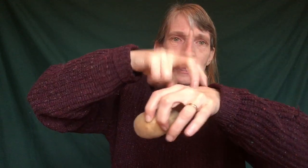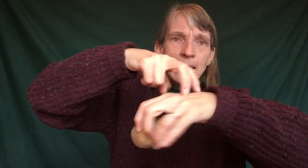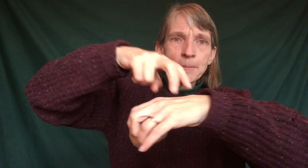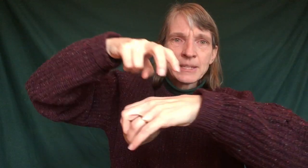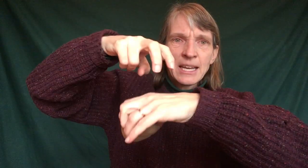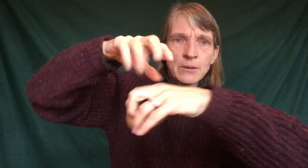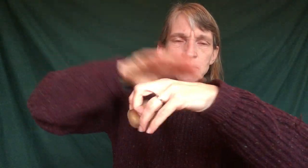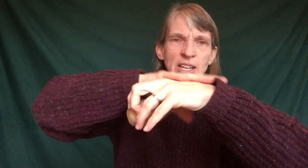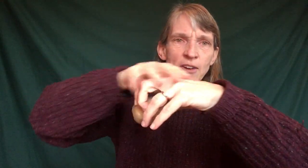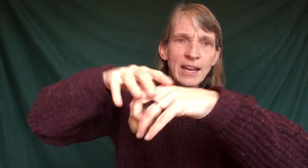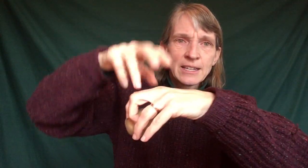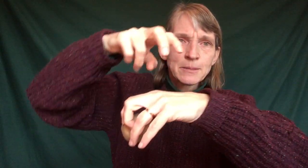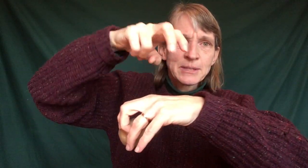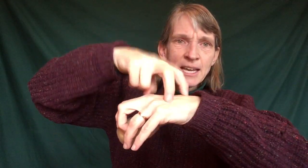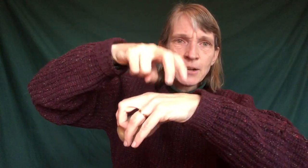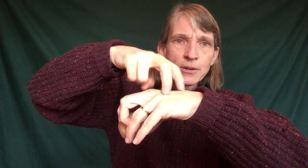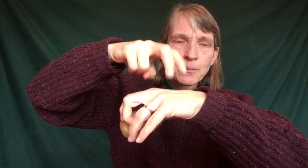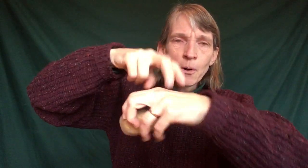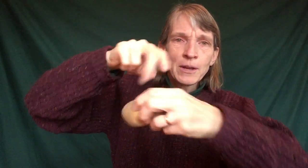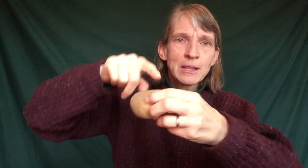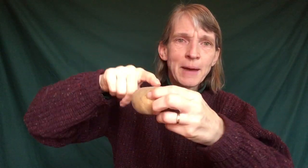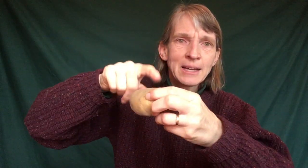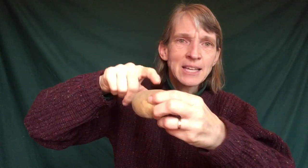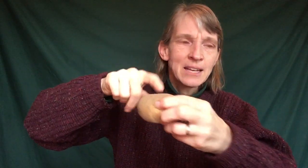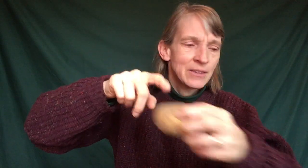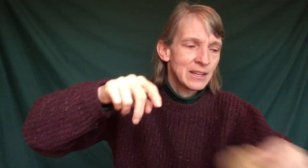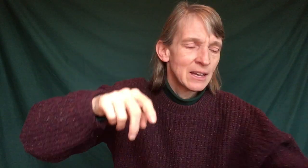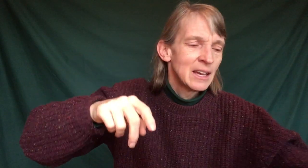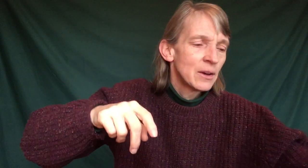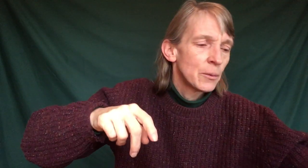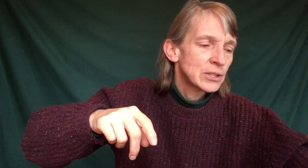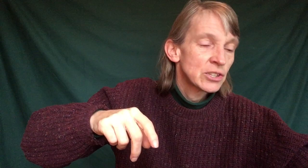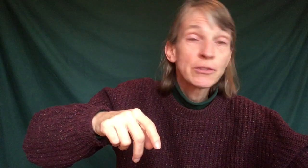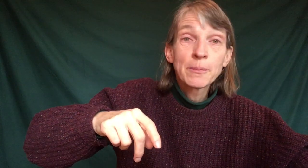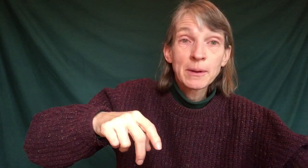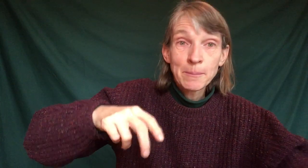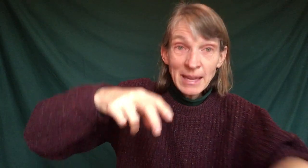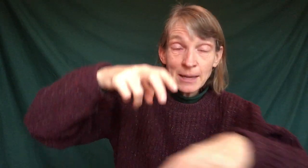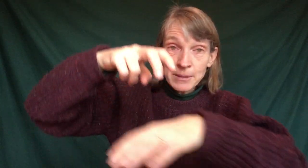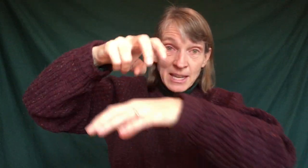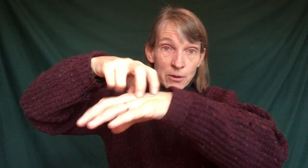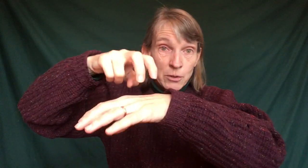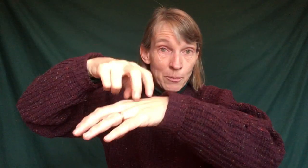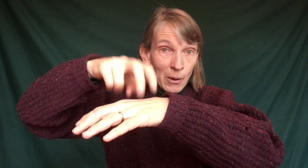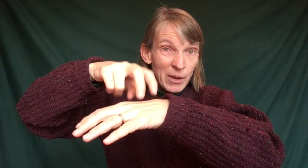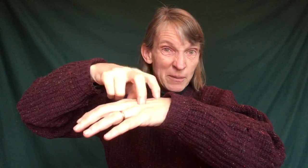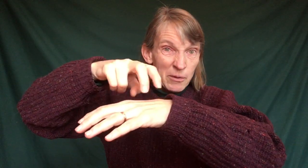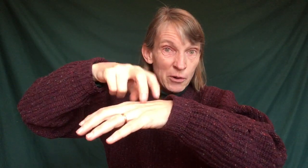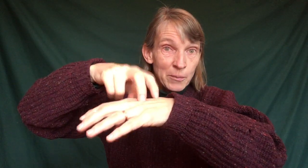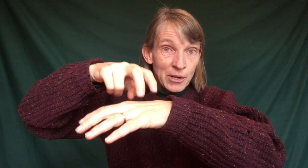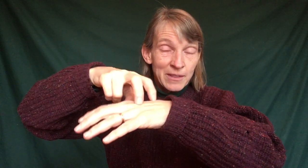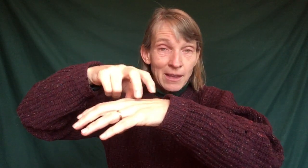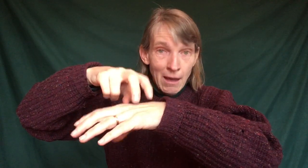And potato is like your hand is a potato and you're poking the back side of it, which if you're baking a potato, you poke it before you put it in the